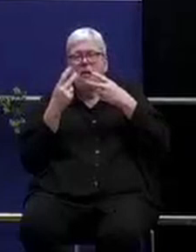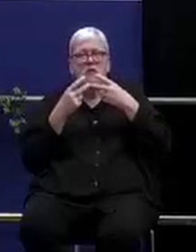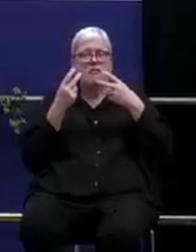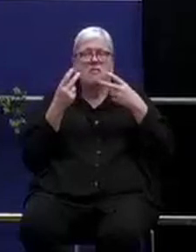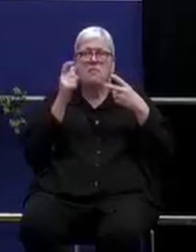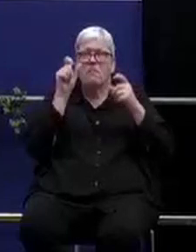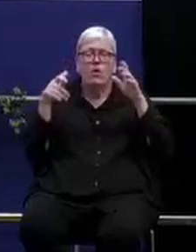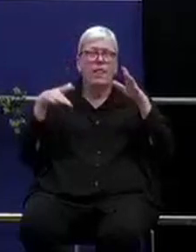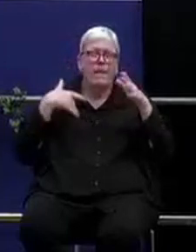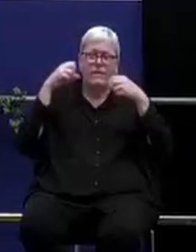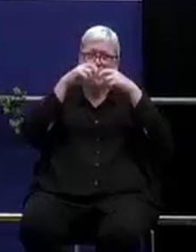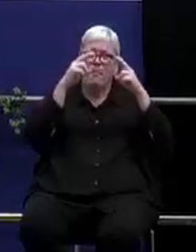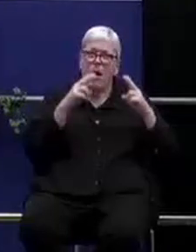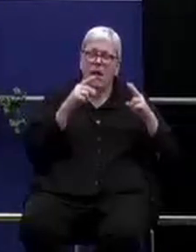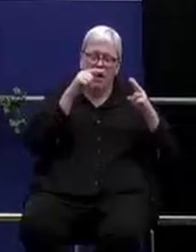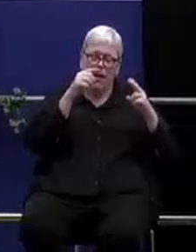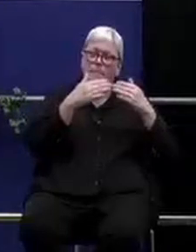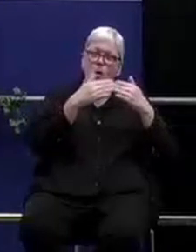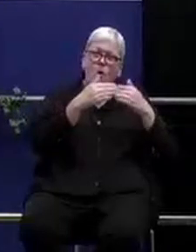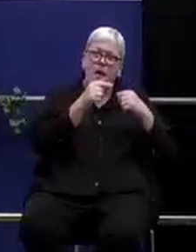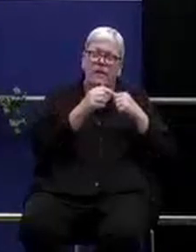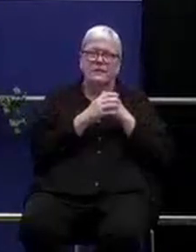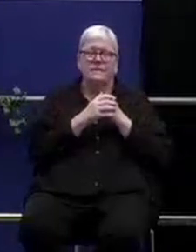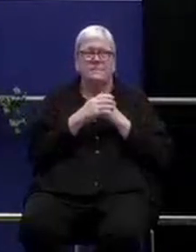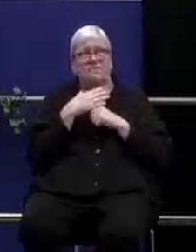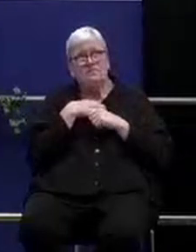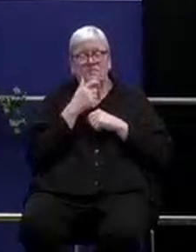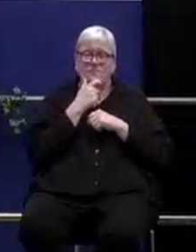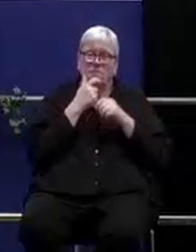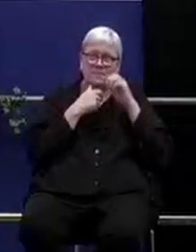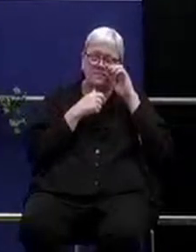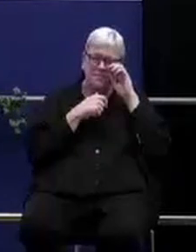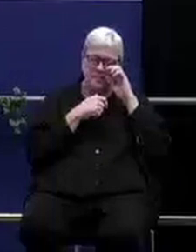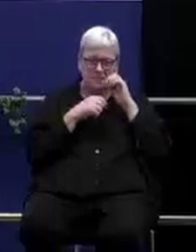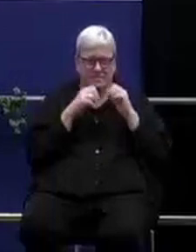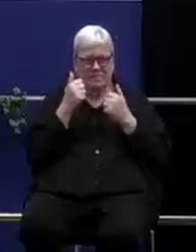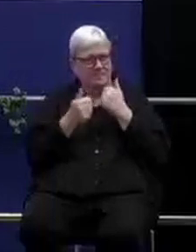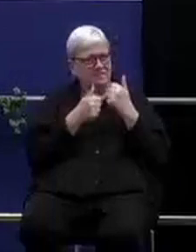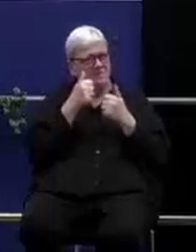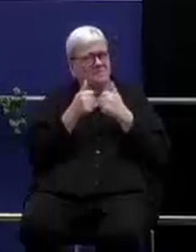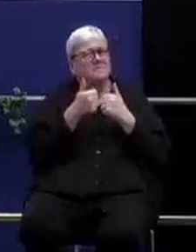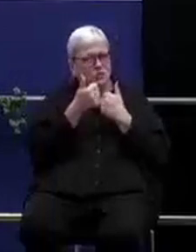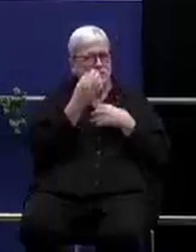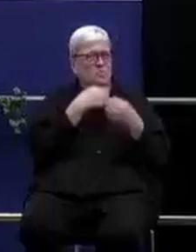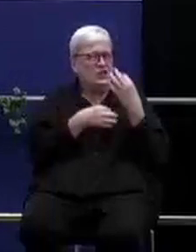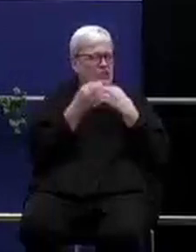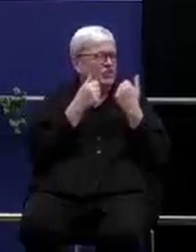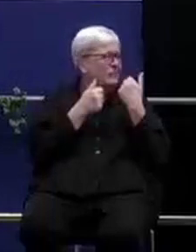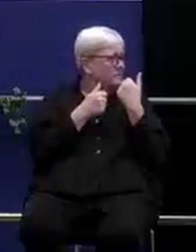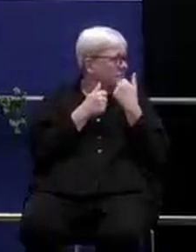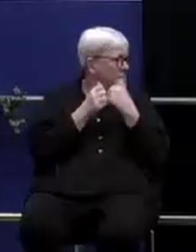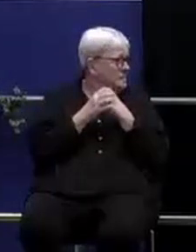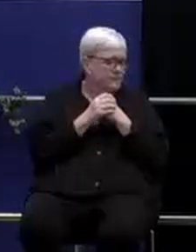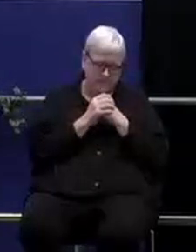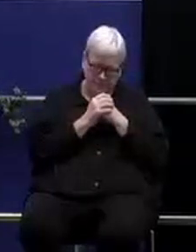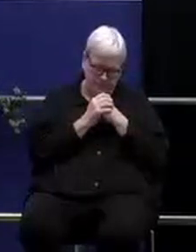bunker something more? That was very well. Was that cryptic enough? Yeah, very, very good.